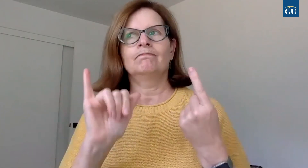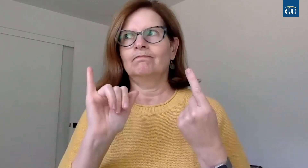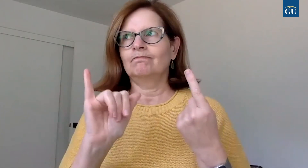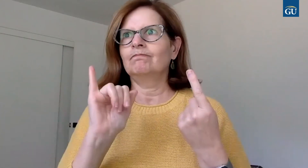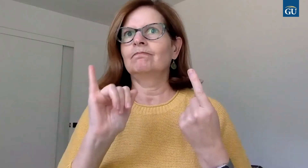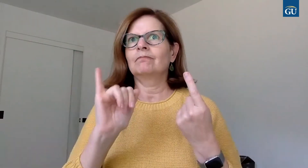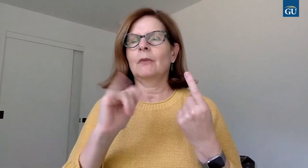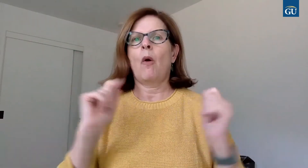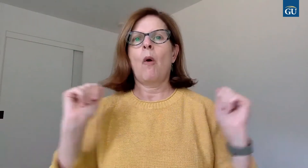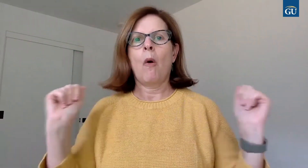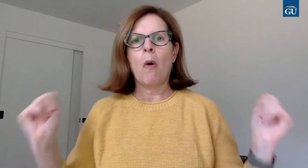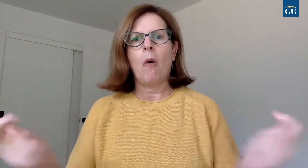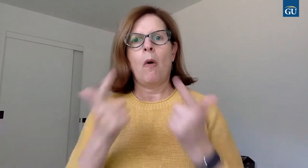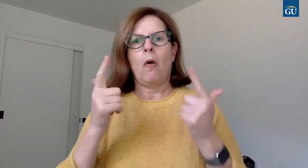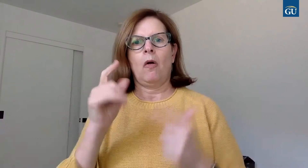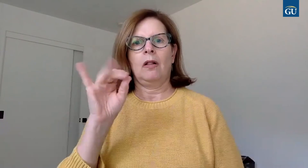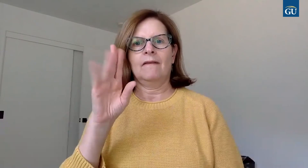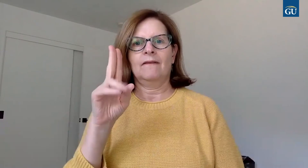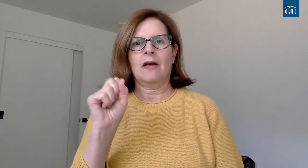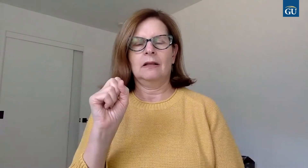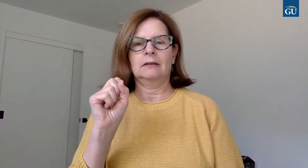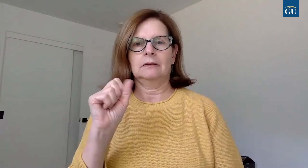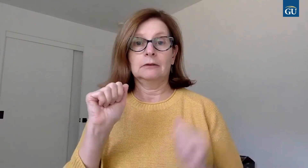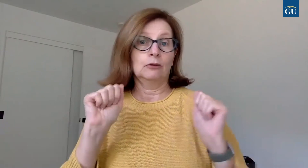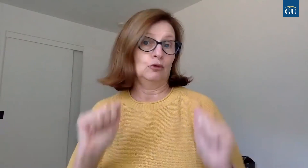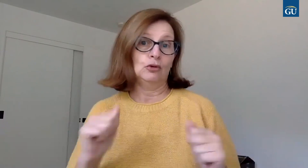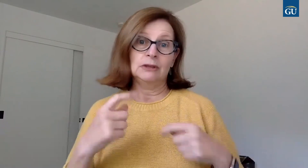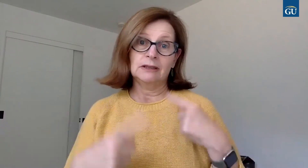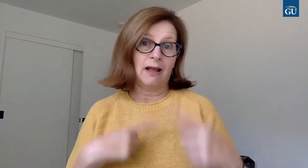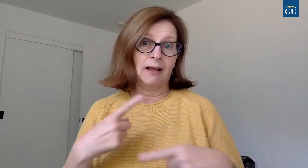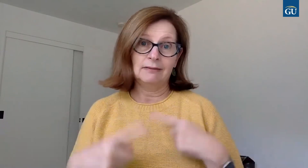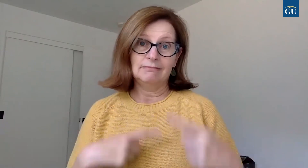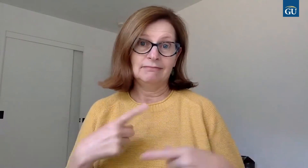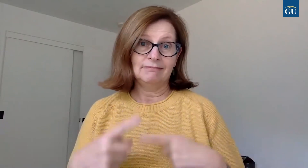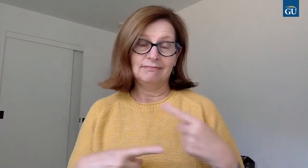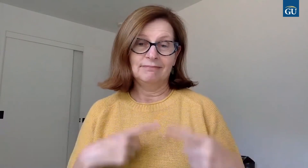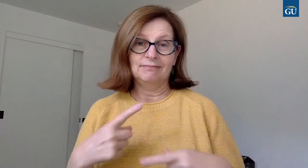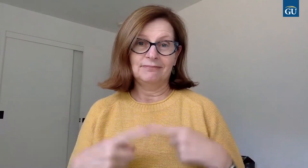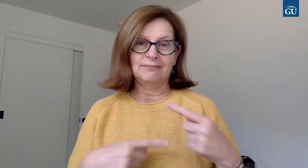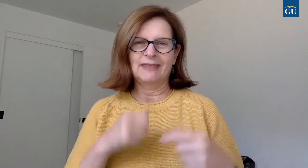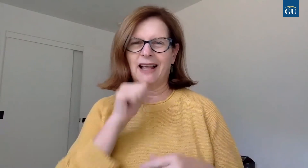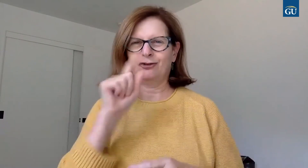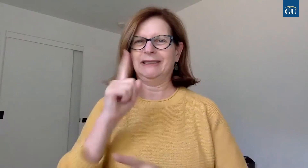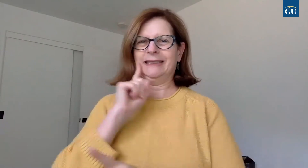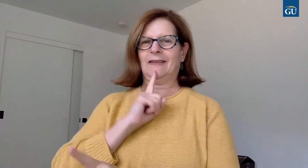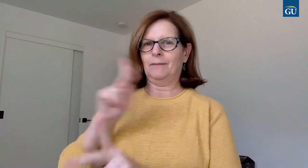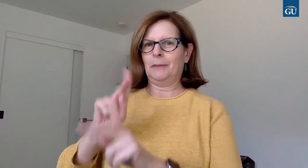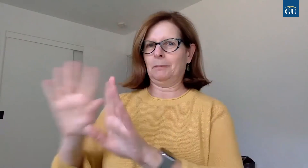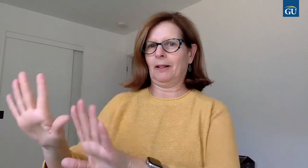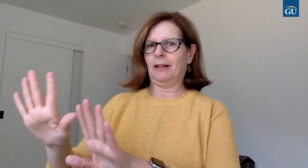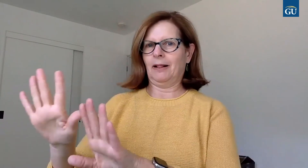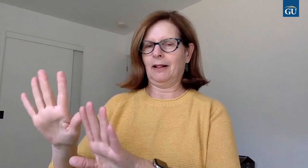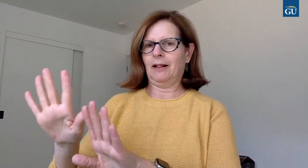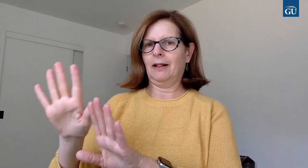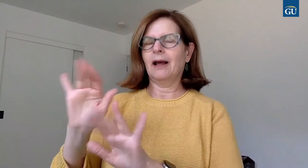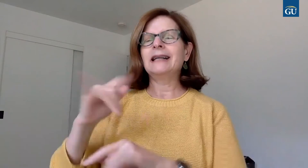That leads me to believe that all people can sign. Not just deaf people, all of us. All of us have